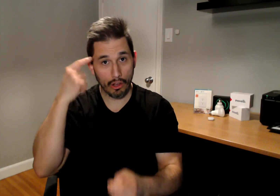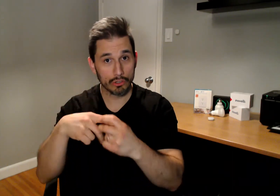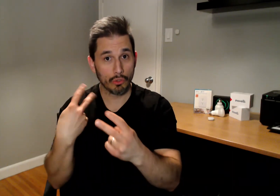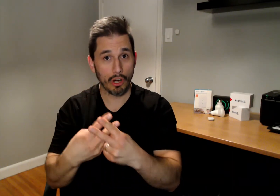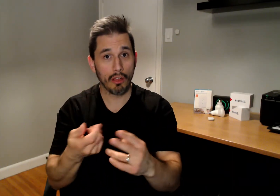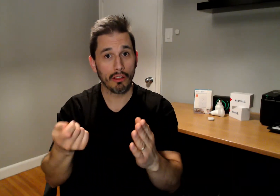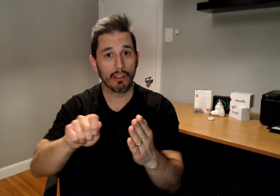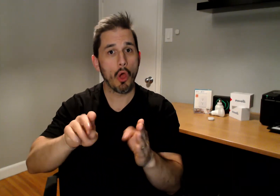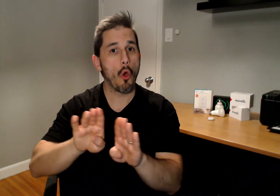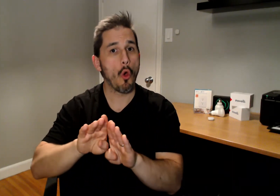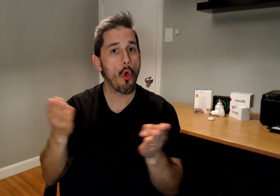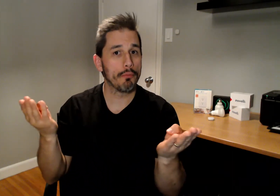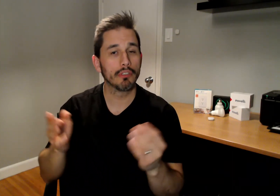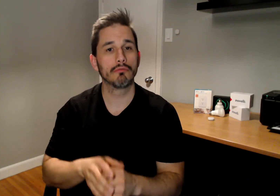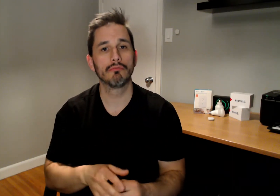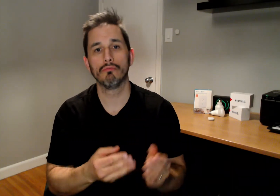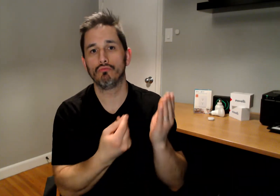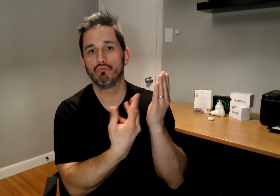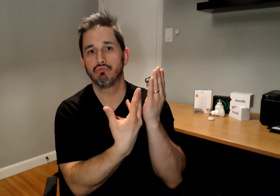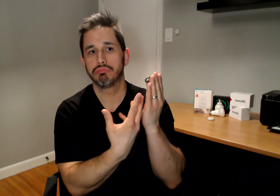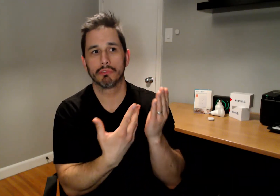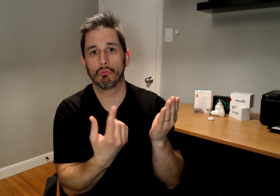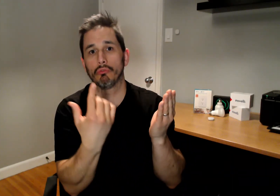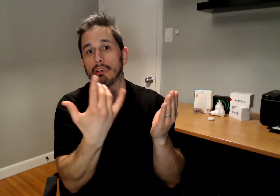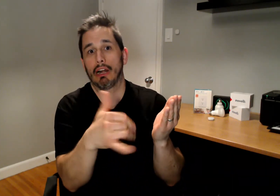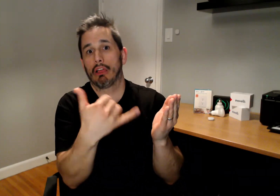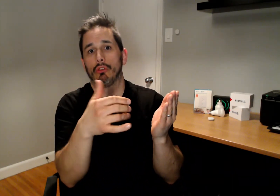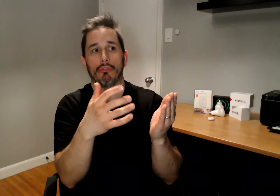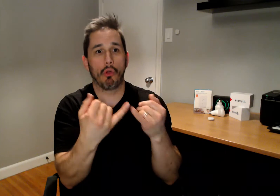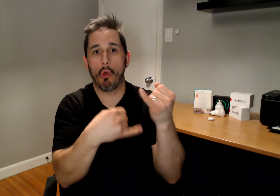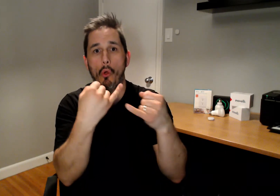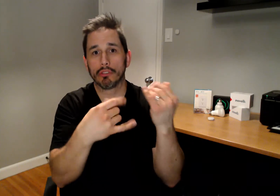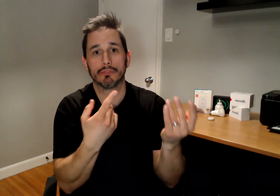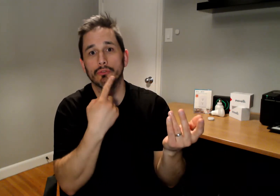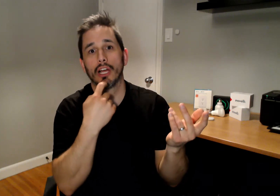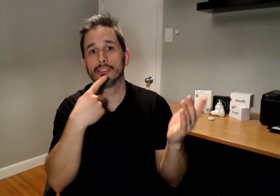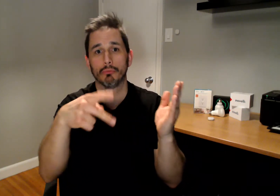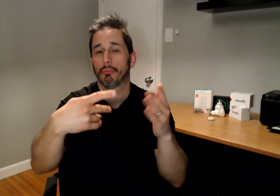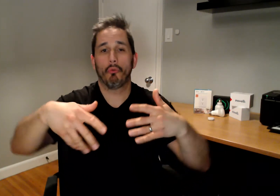to lock your door and you left it open, maybe then it would turn orange or some other color.